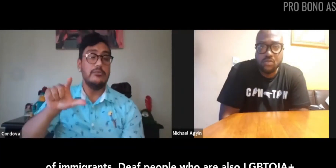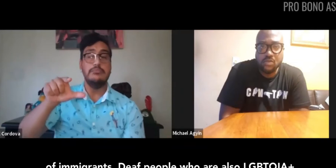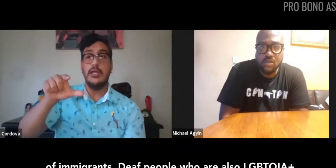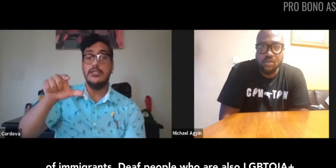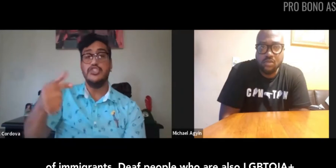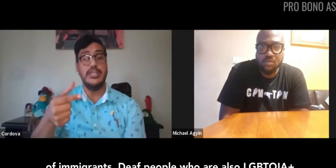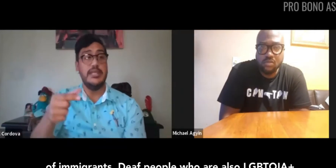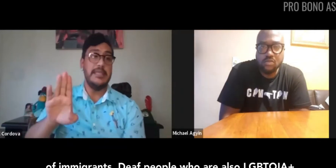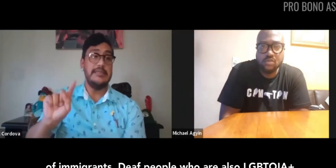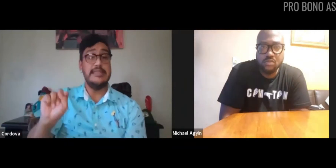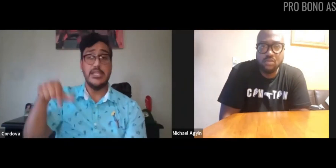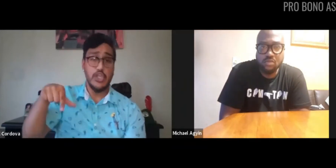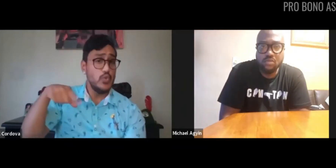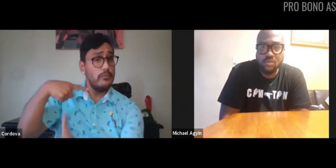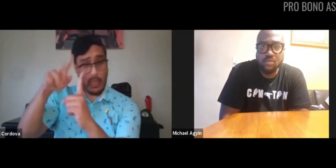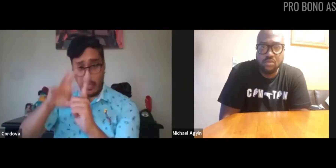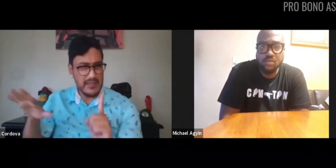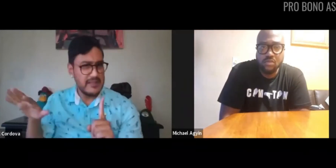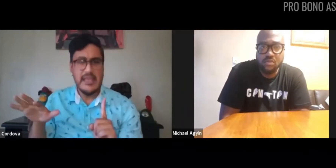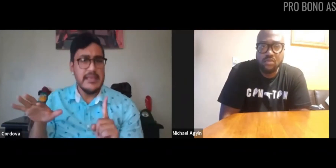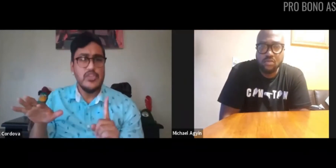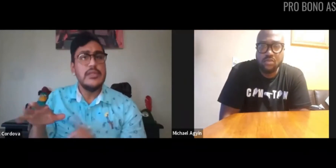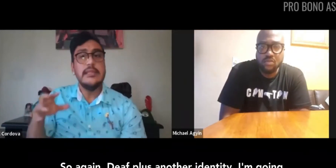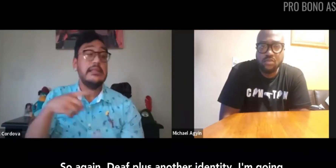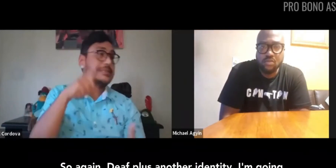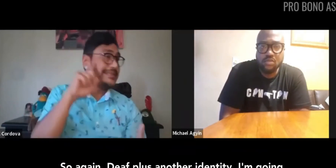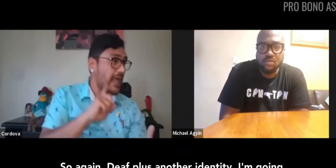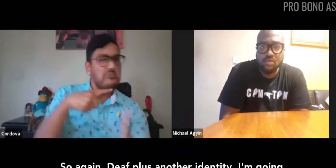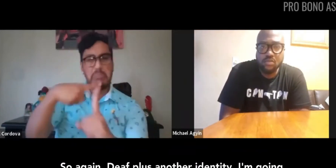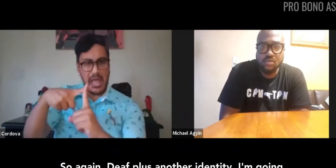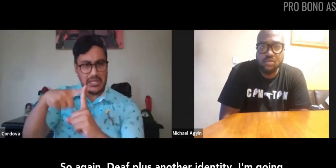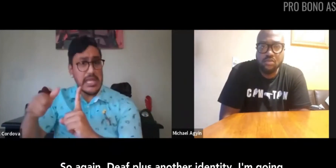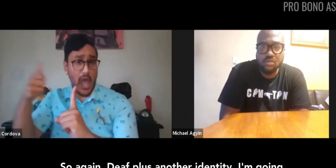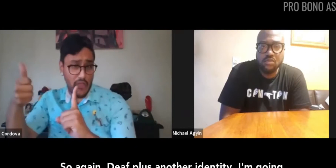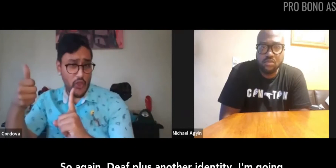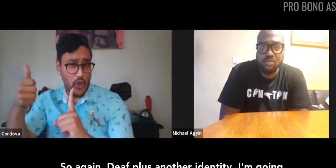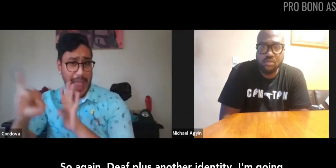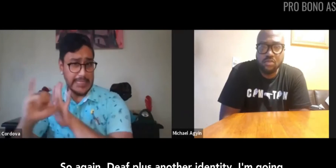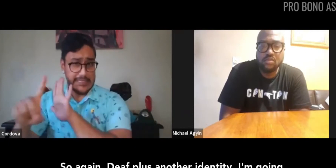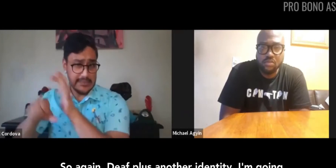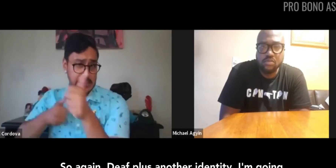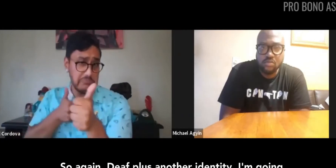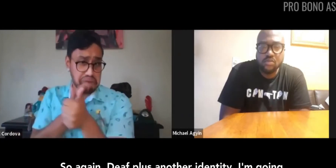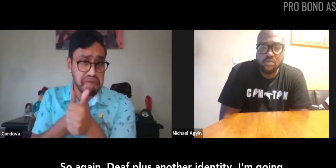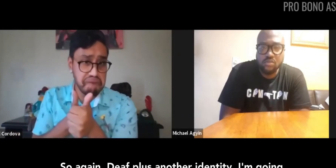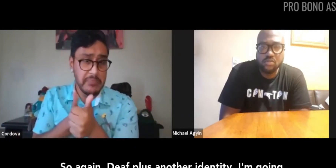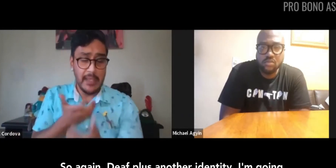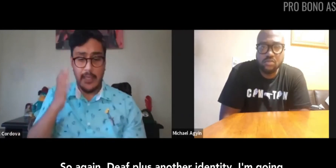also LGBTQIA plus. So again, deaf plus another identity.